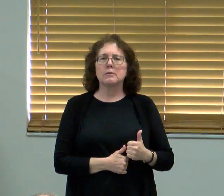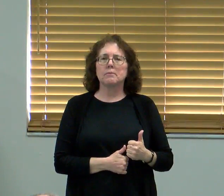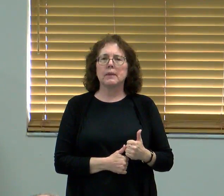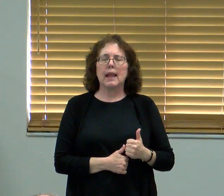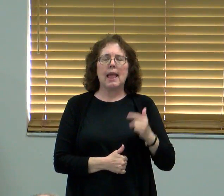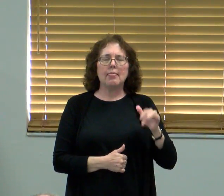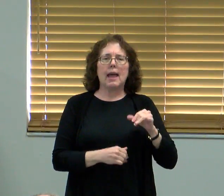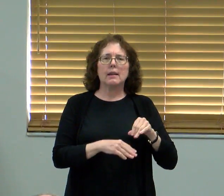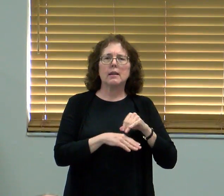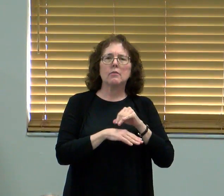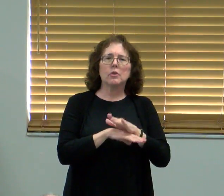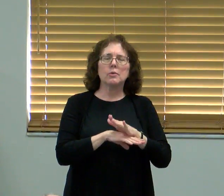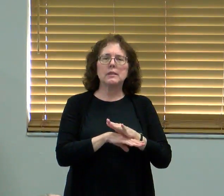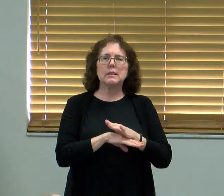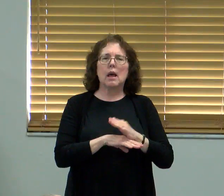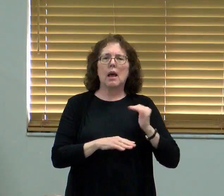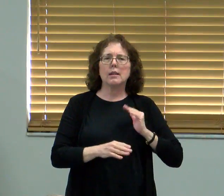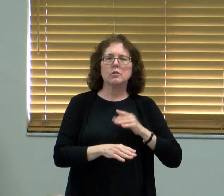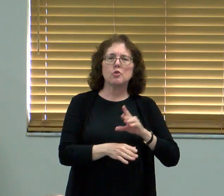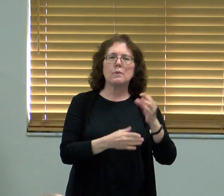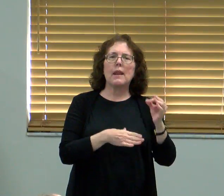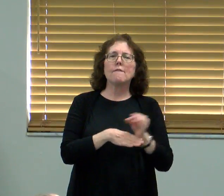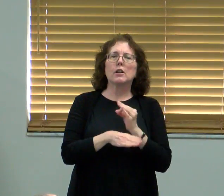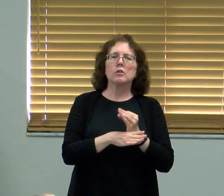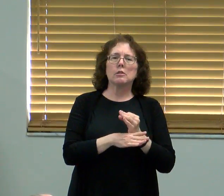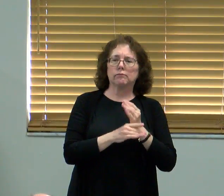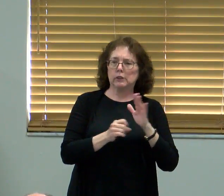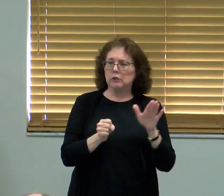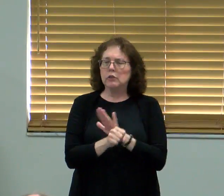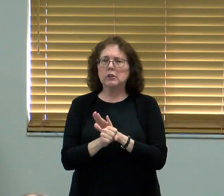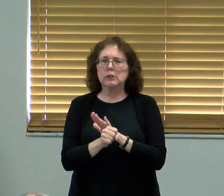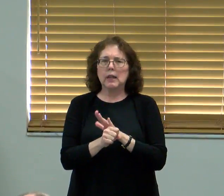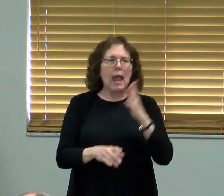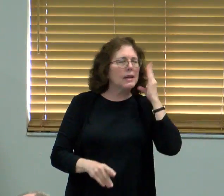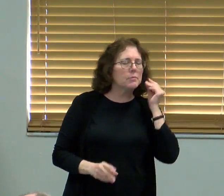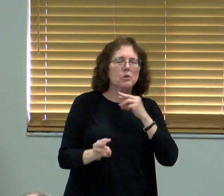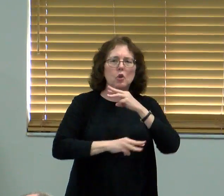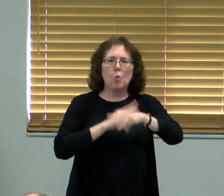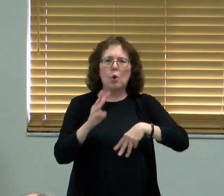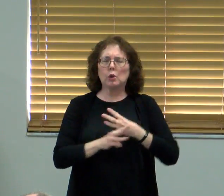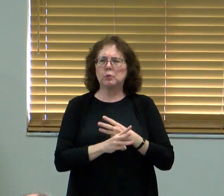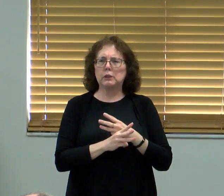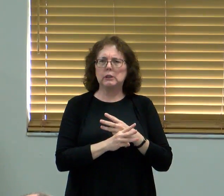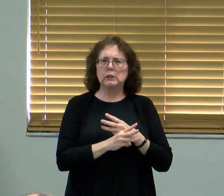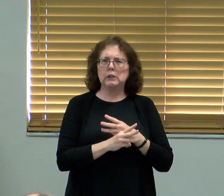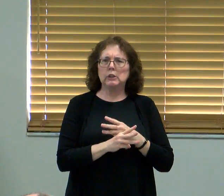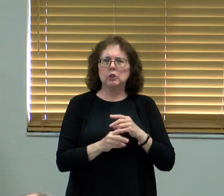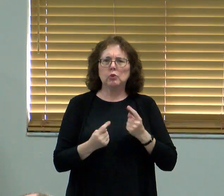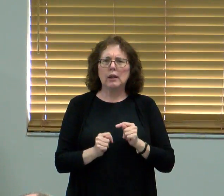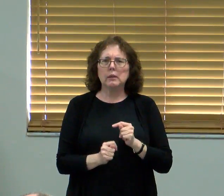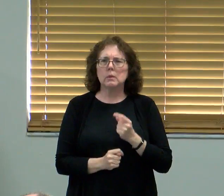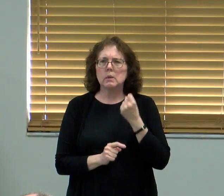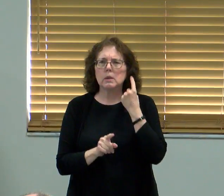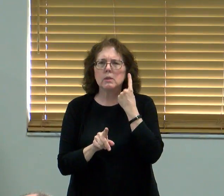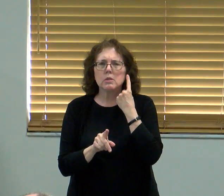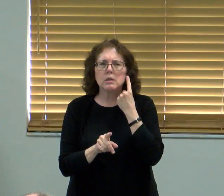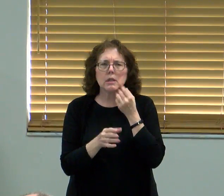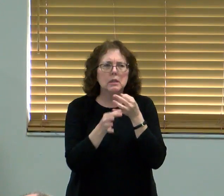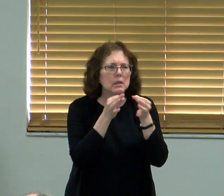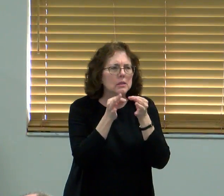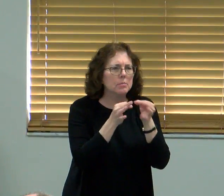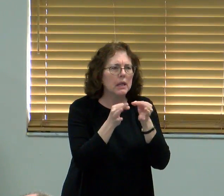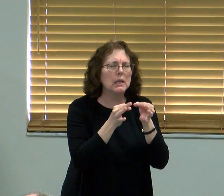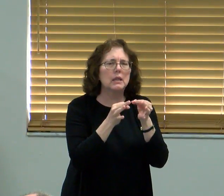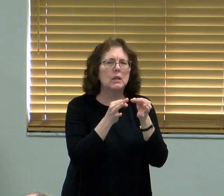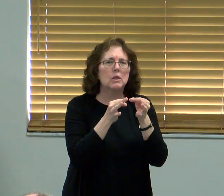our ability to function fully and experience the world around us without an extreme effort to compensate, explain,